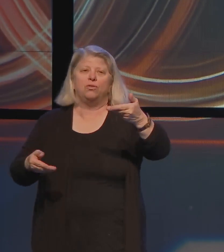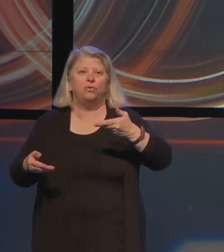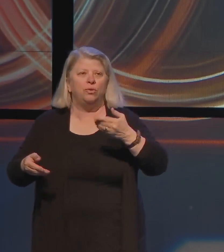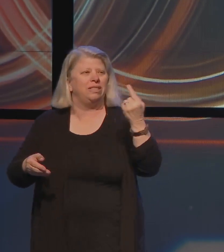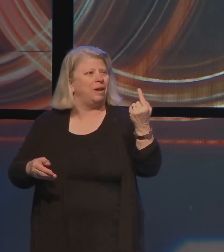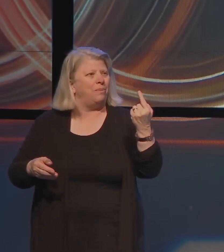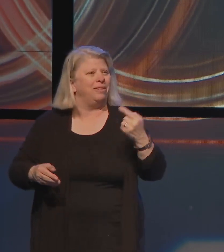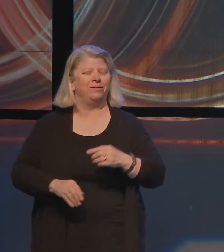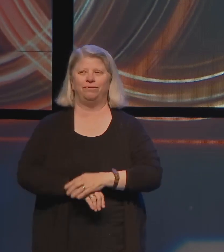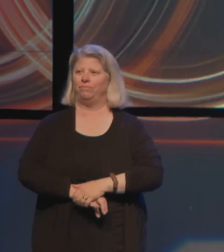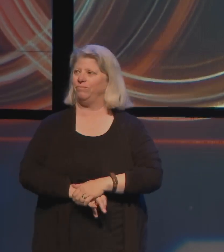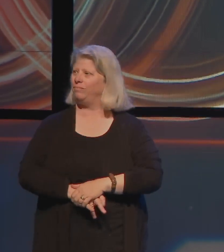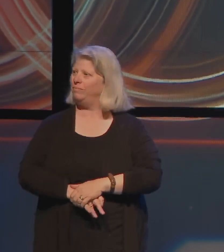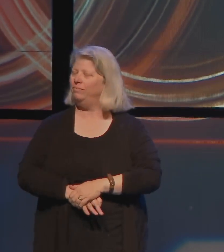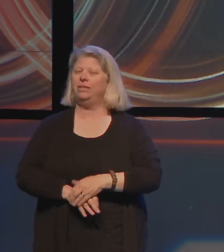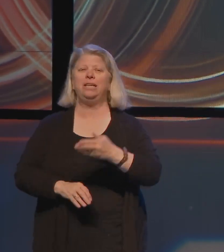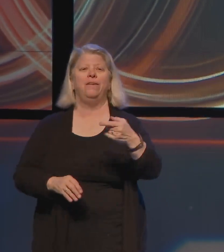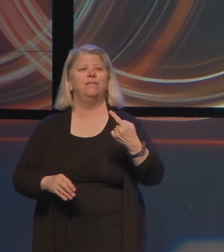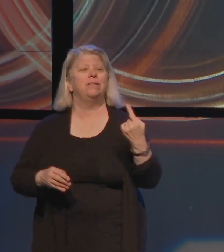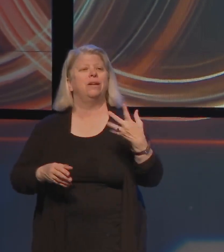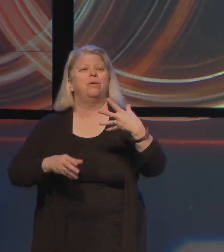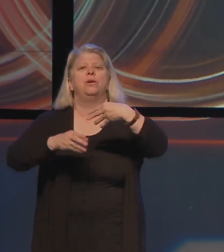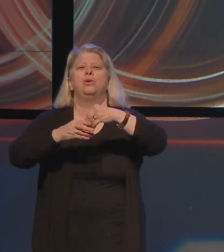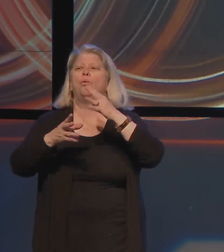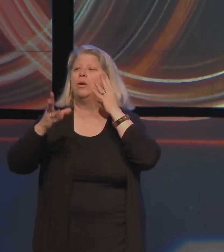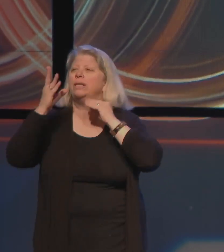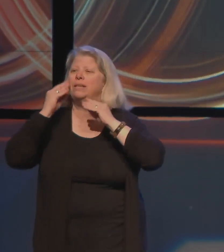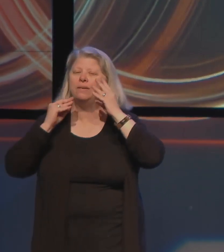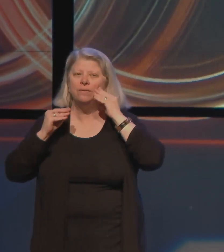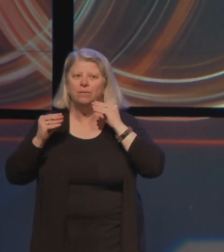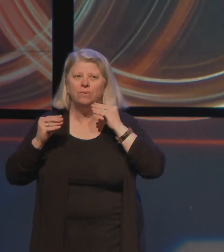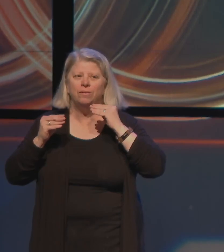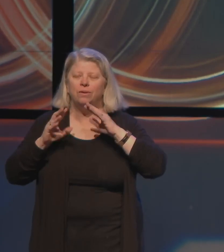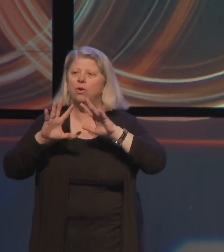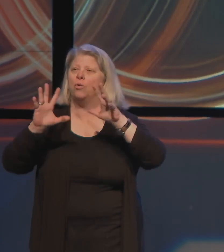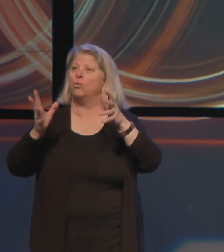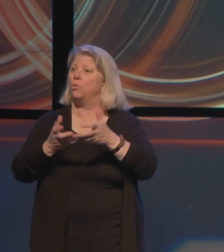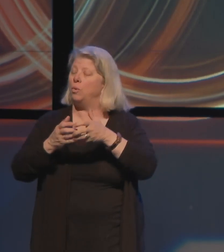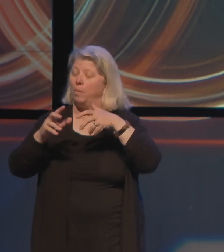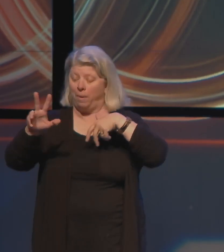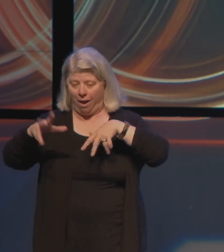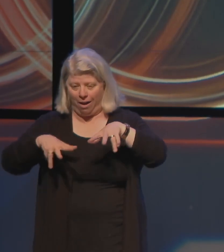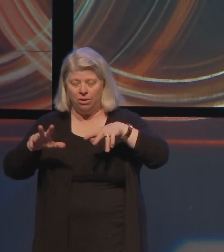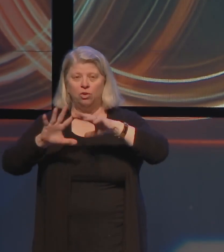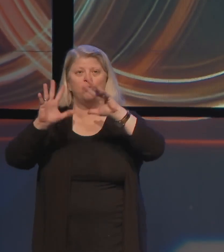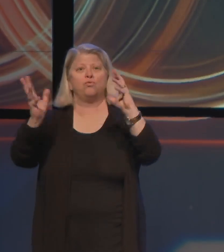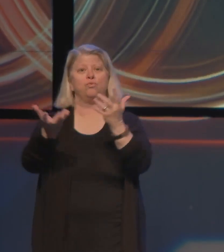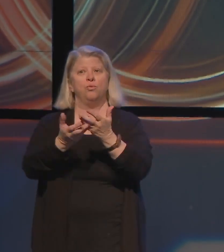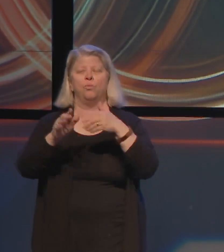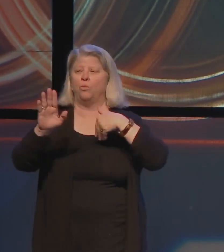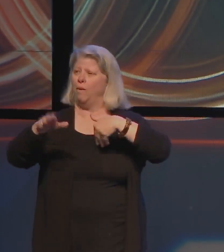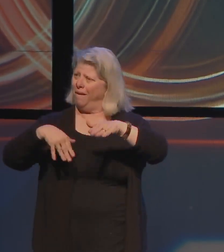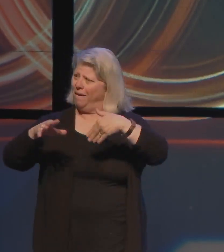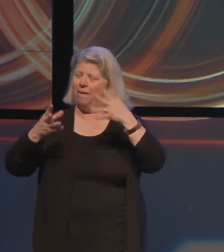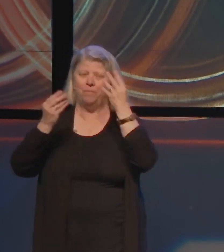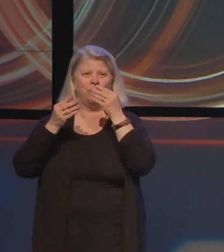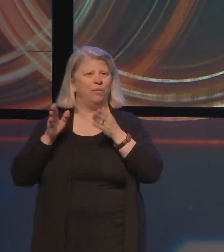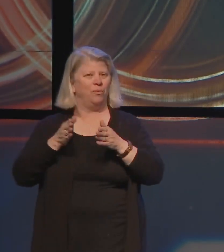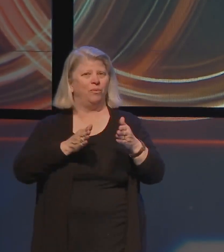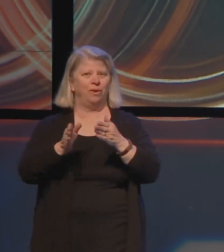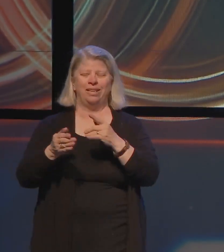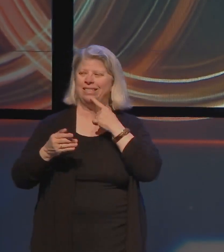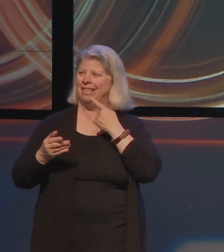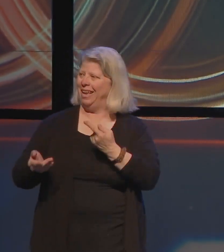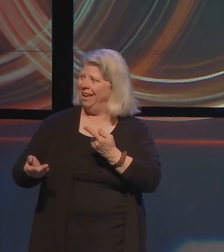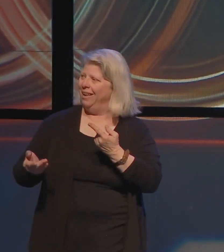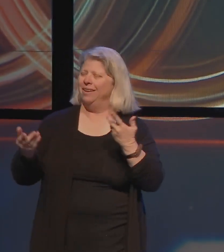to someone. Invite someone into your experiences. Group hikes, group walks. This is a beautiful way to say,